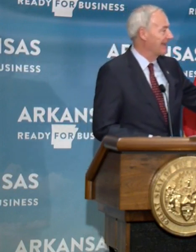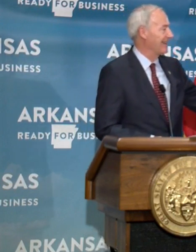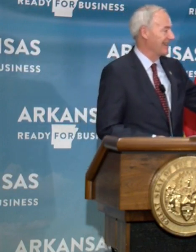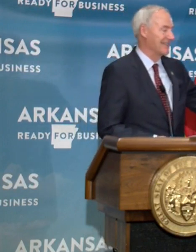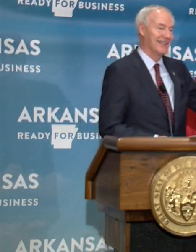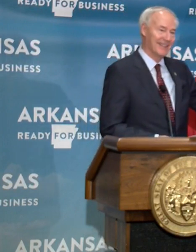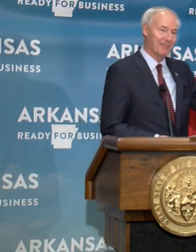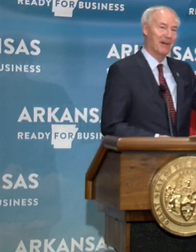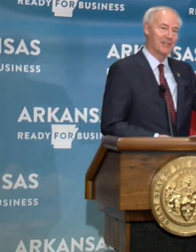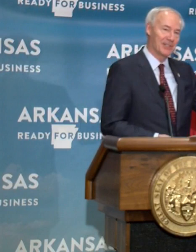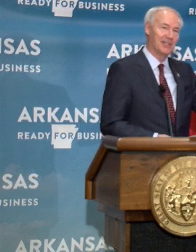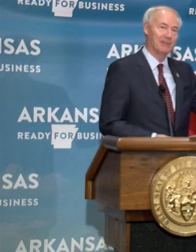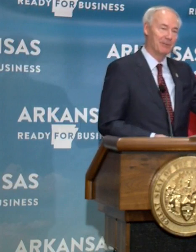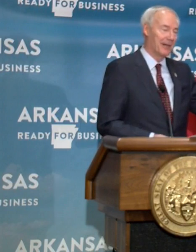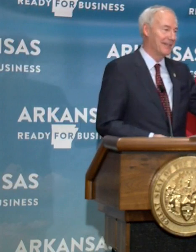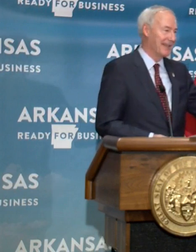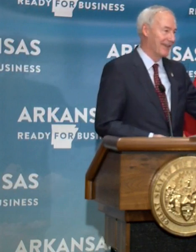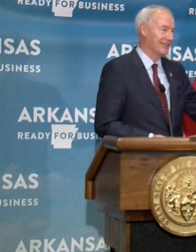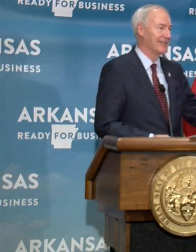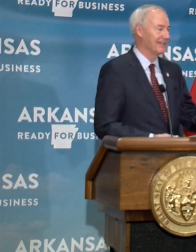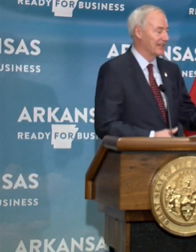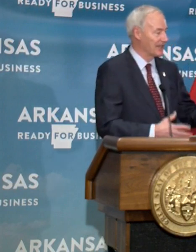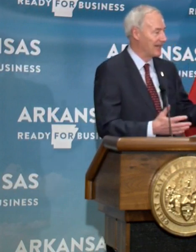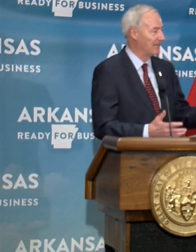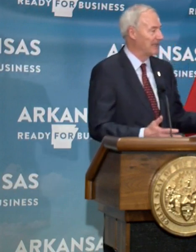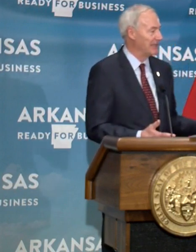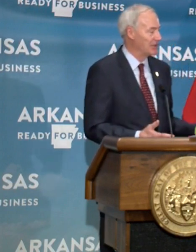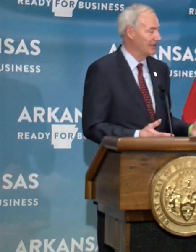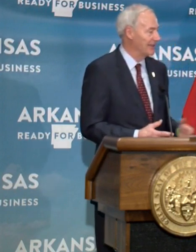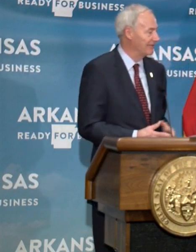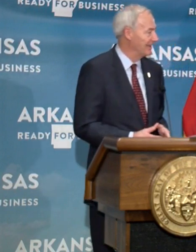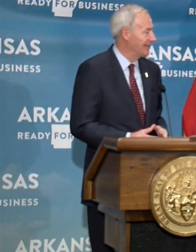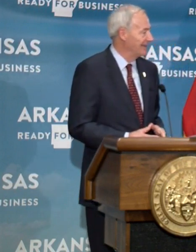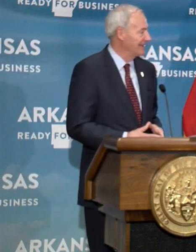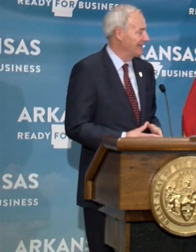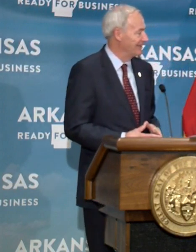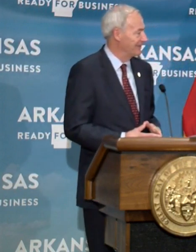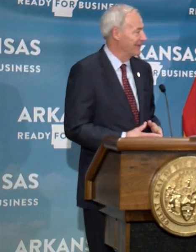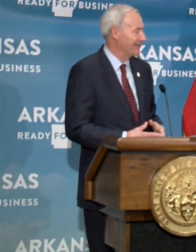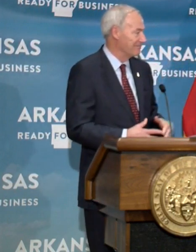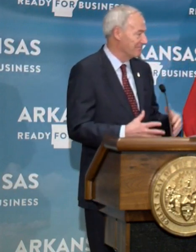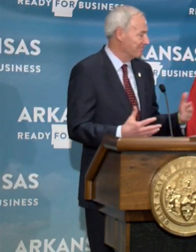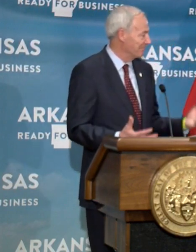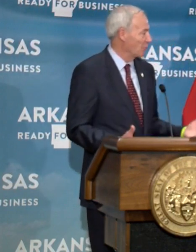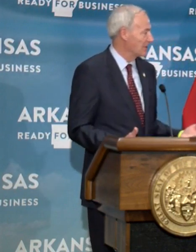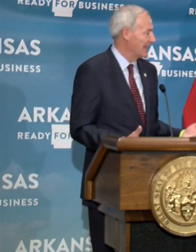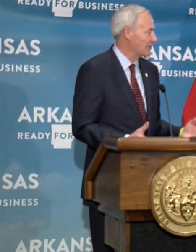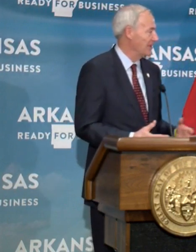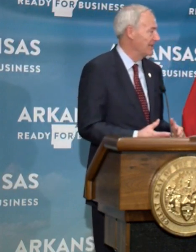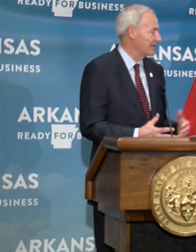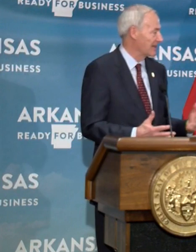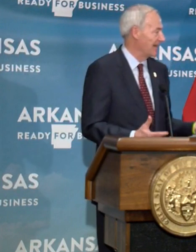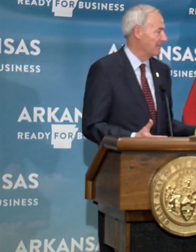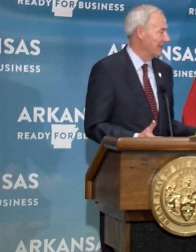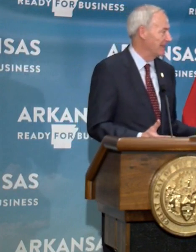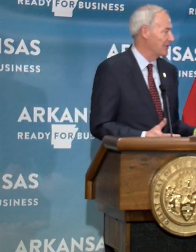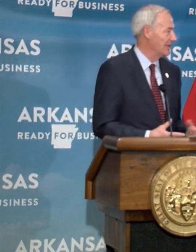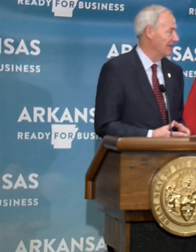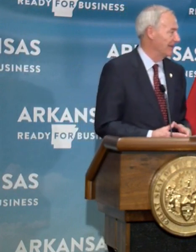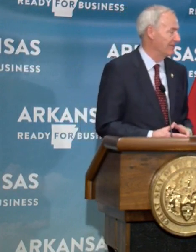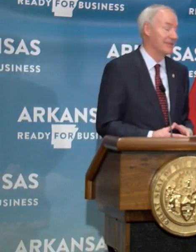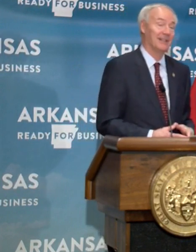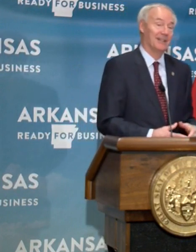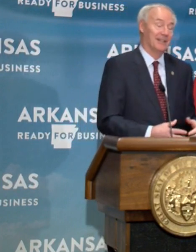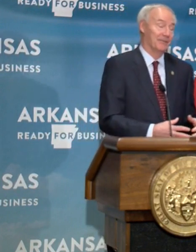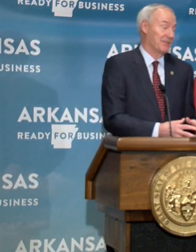I like. I'd like to get that positivity rate down. That's a combination of more testing. It's a